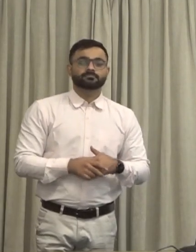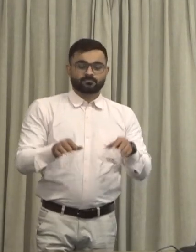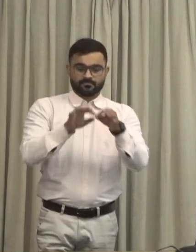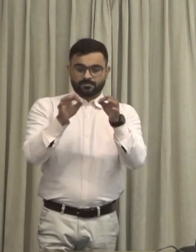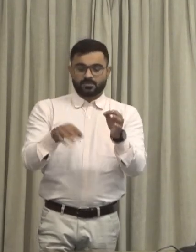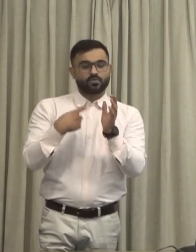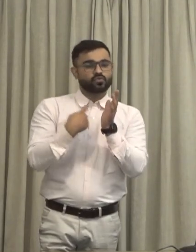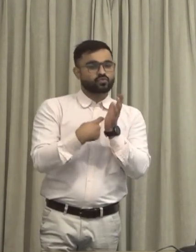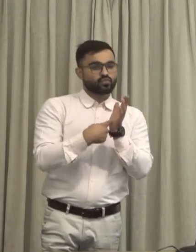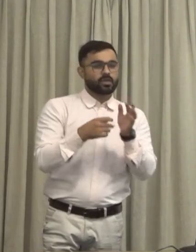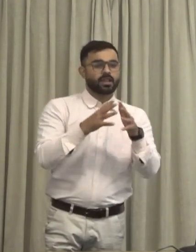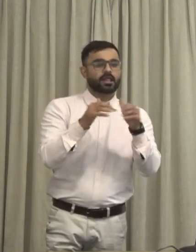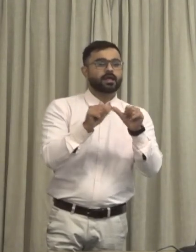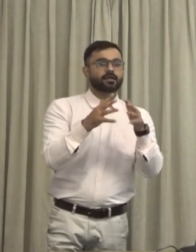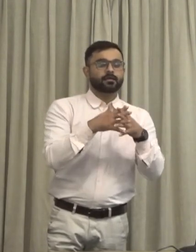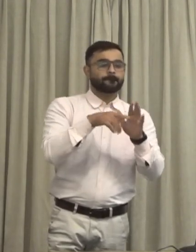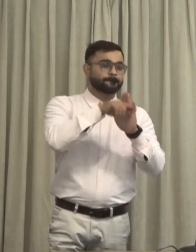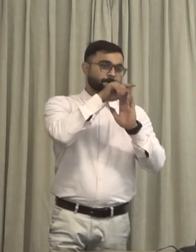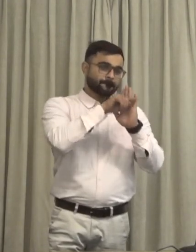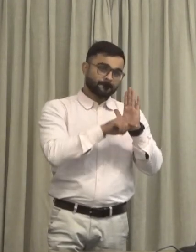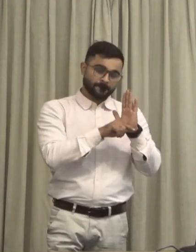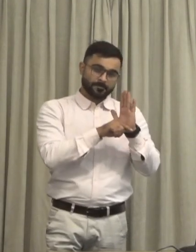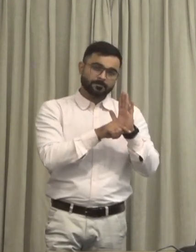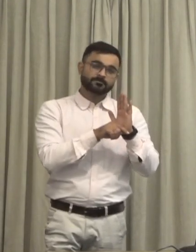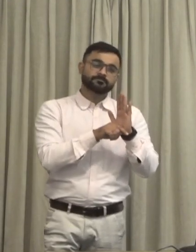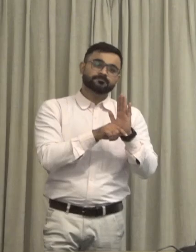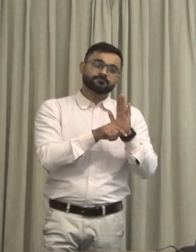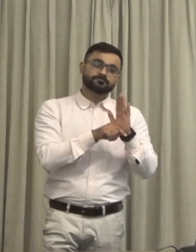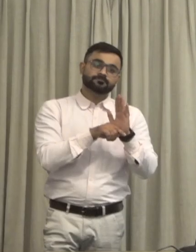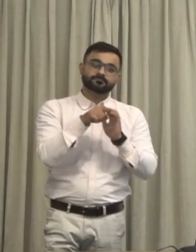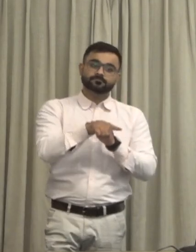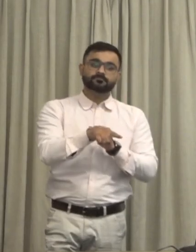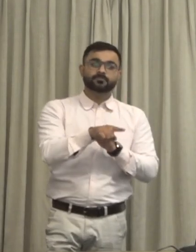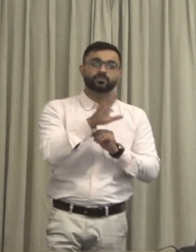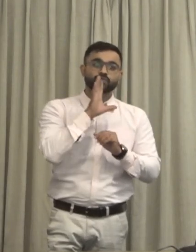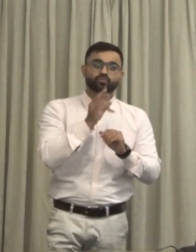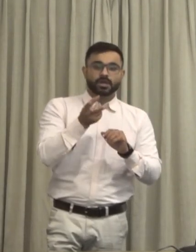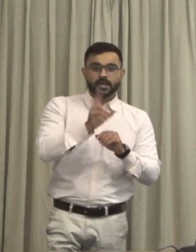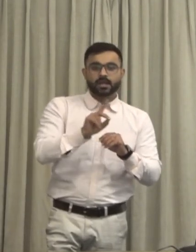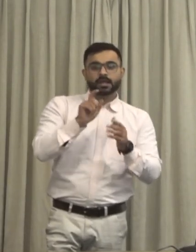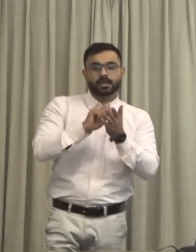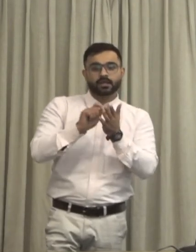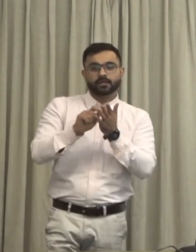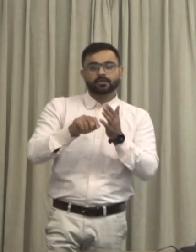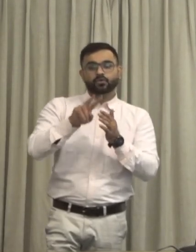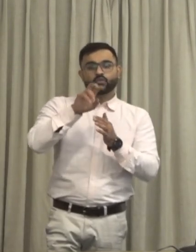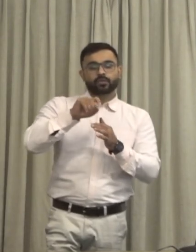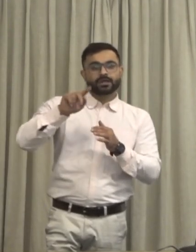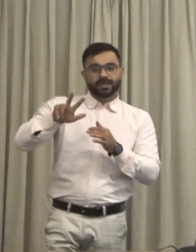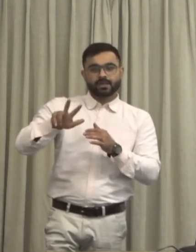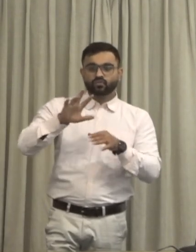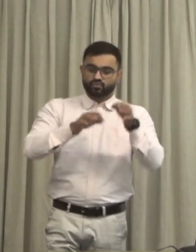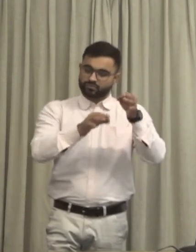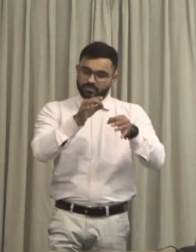framing rules, see the principles that they reiterated in this 2018 judgment are